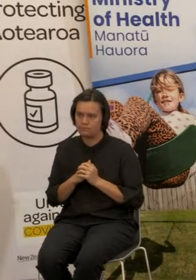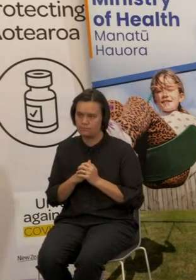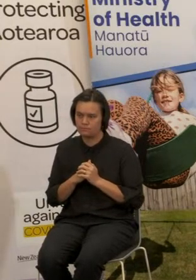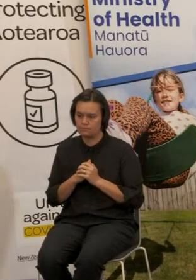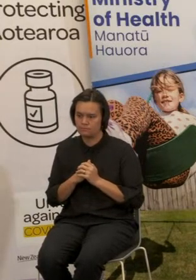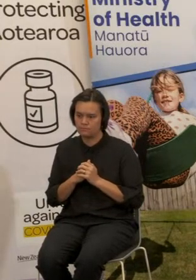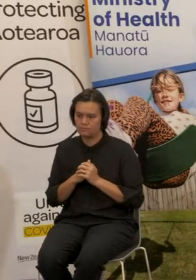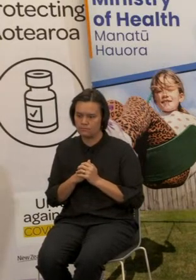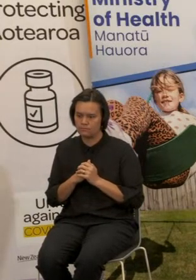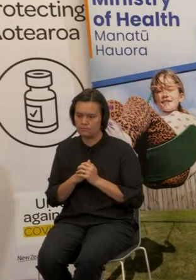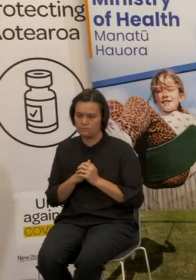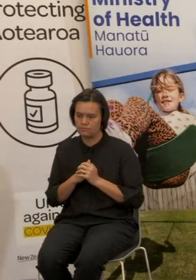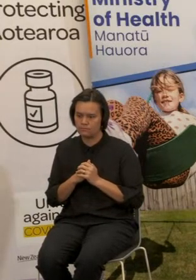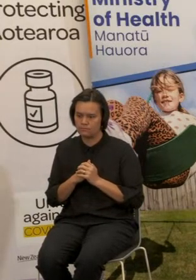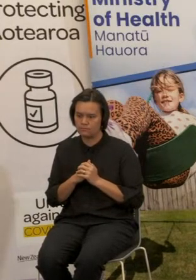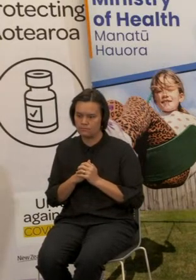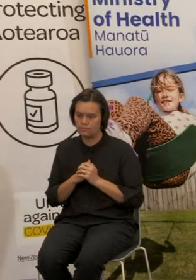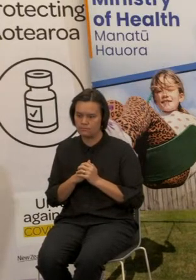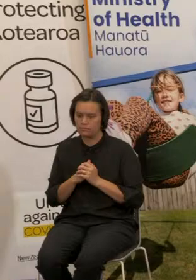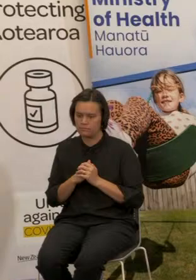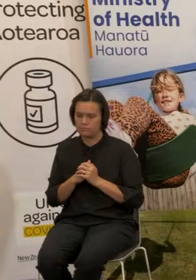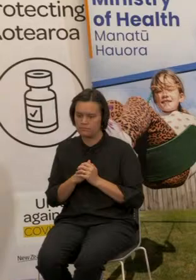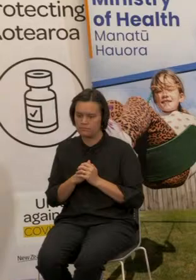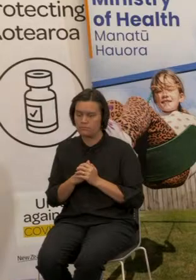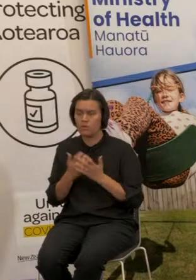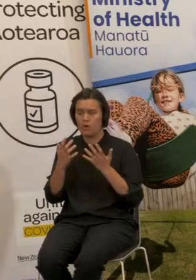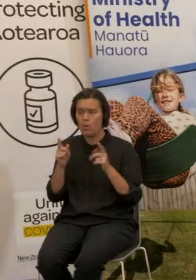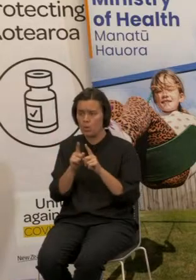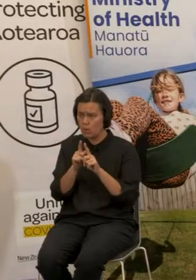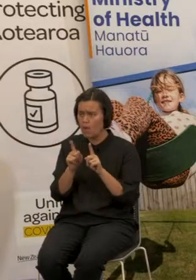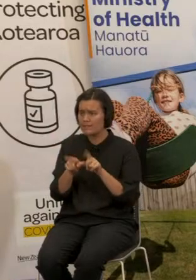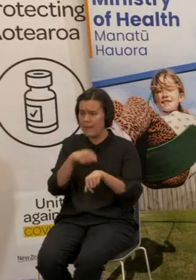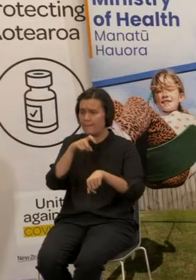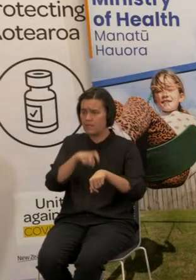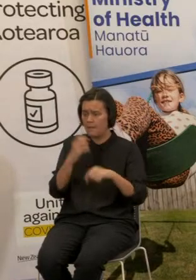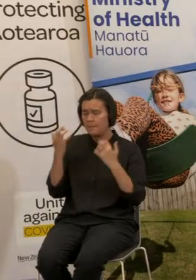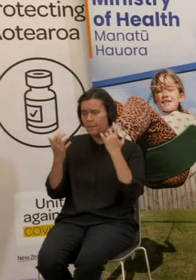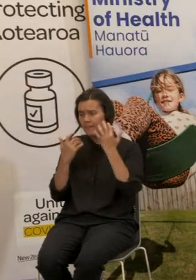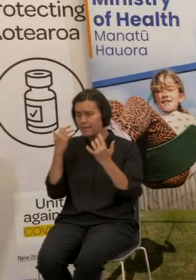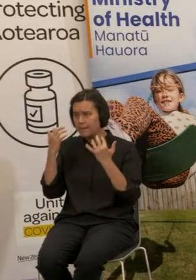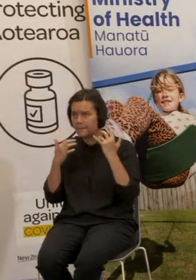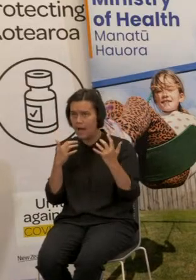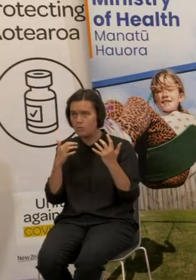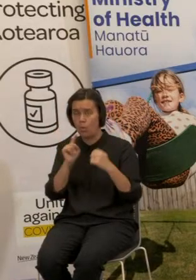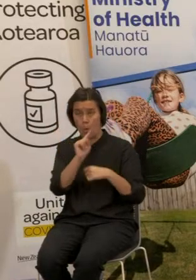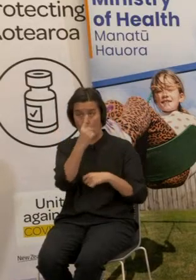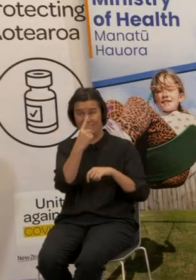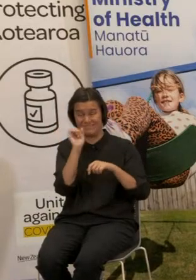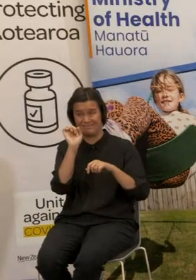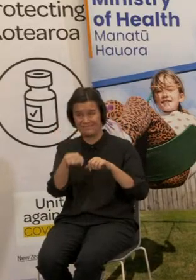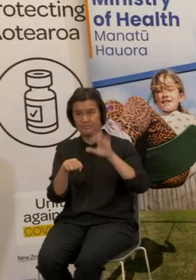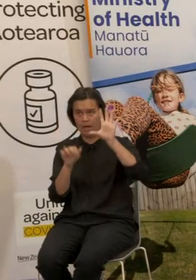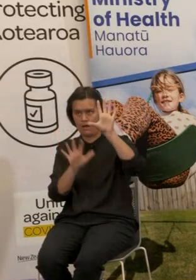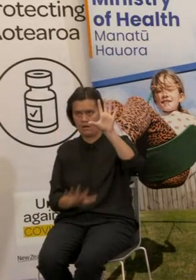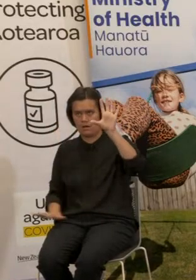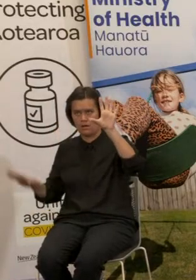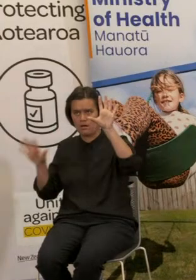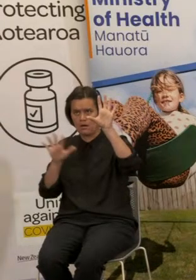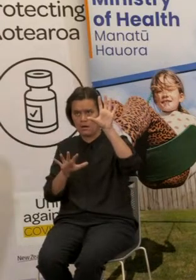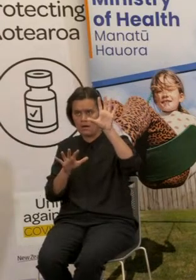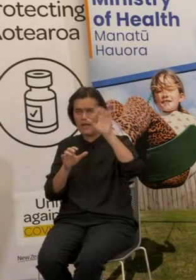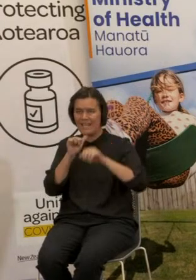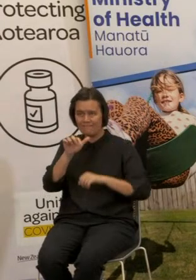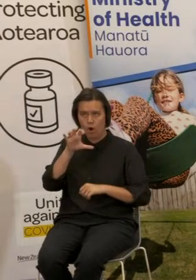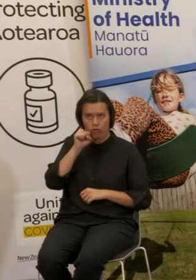where parts of the country might go to in the new framework, and decisions around moving between the different levels, is not just